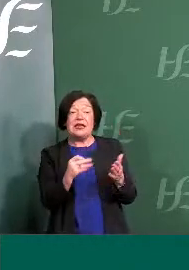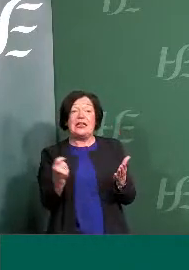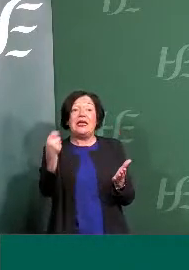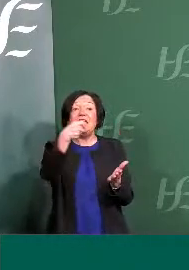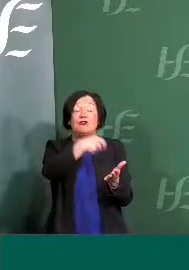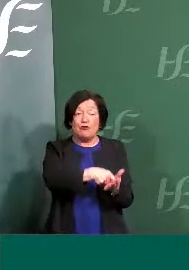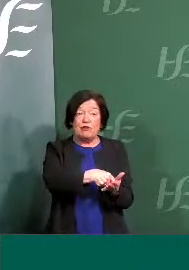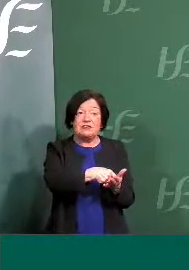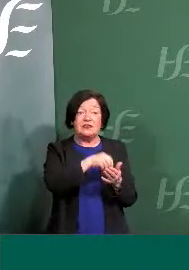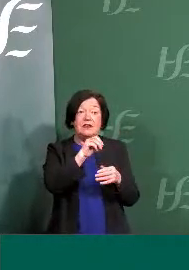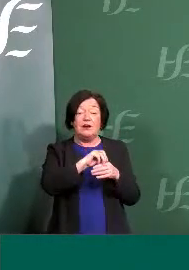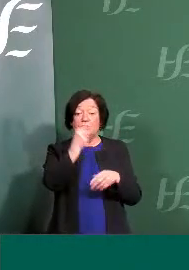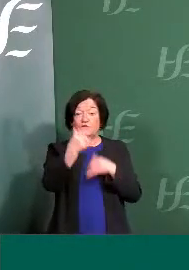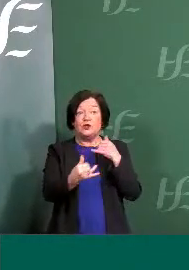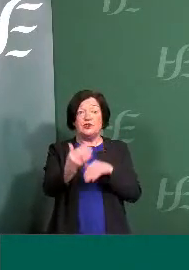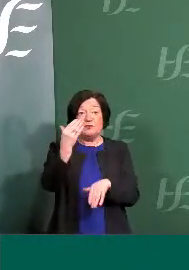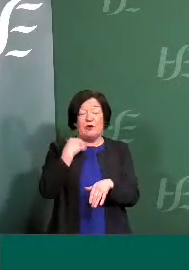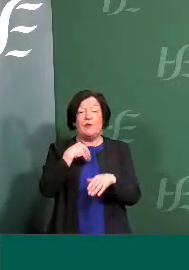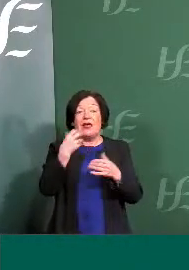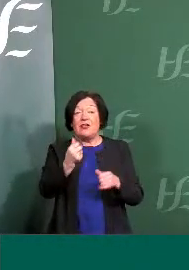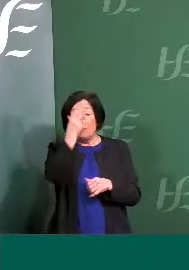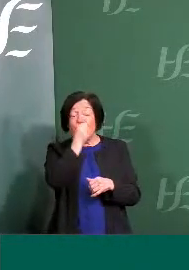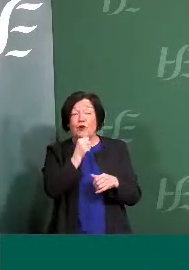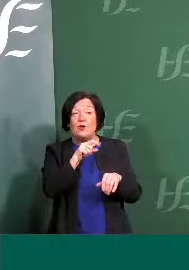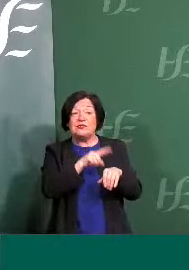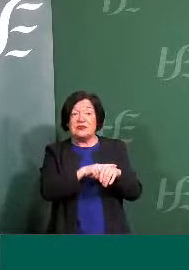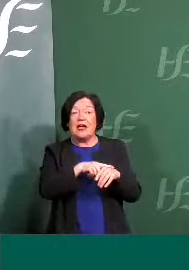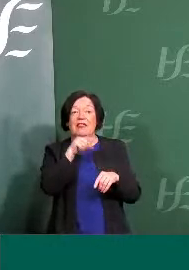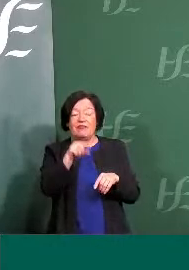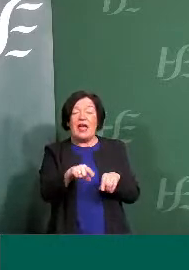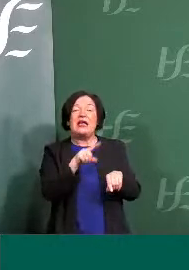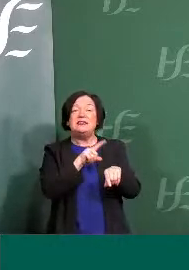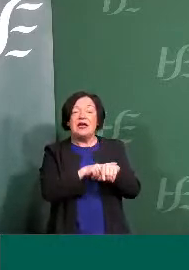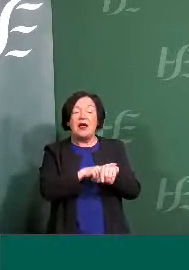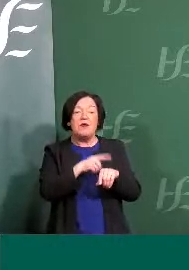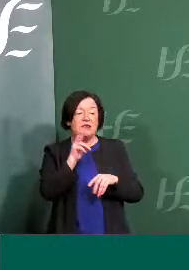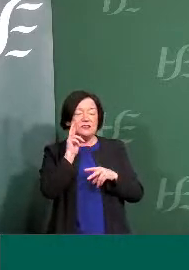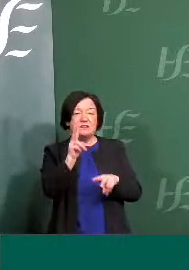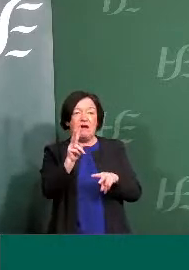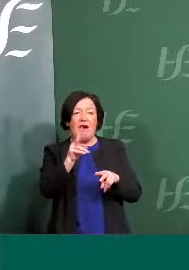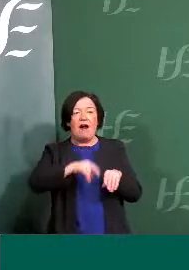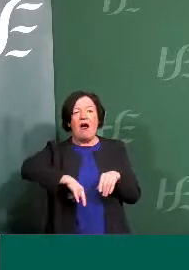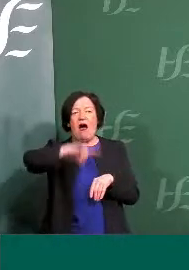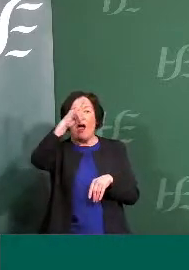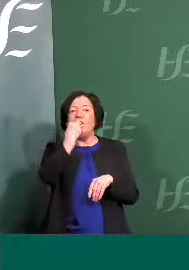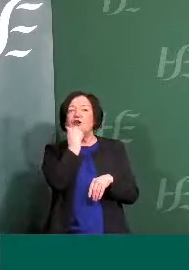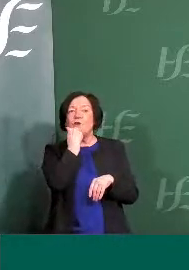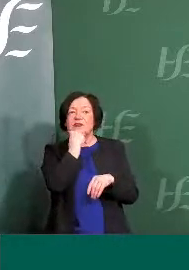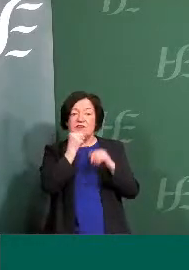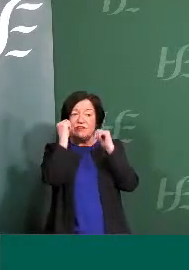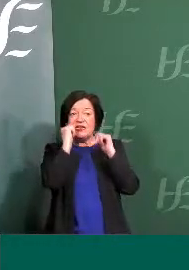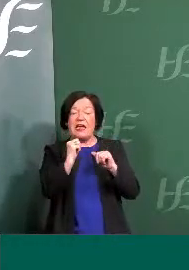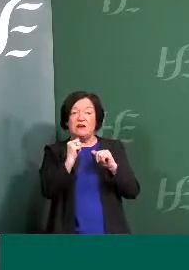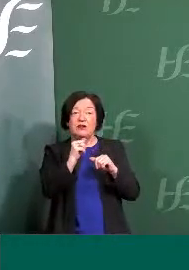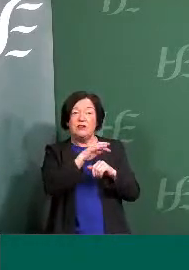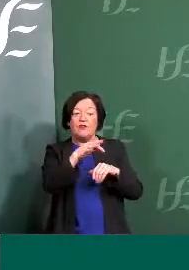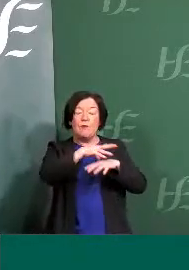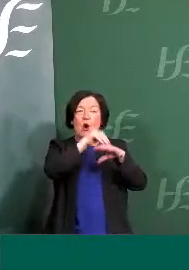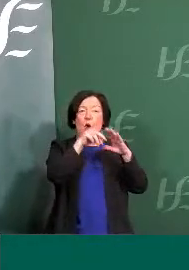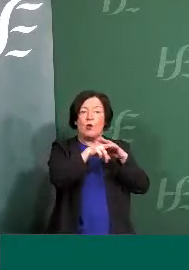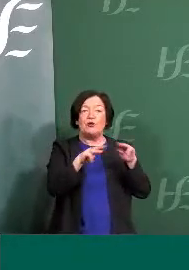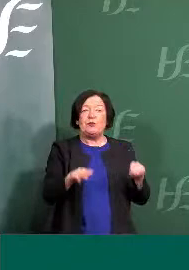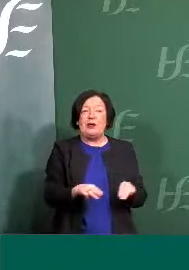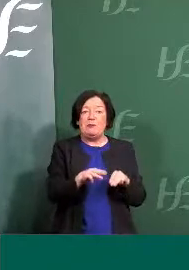on 2 years ago when we had the flu season. And again, that flu season saw particularly high numbers of attendances from older